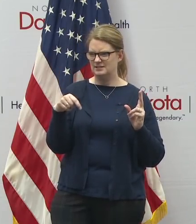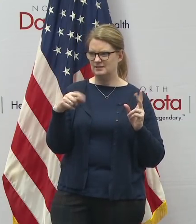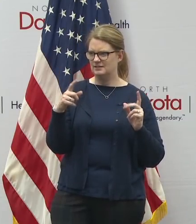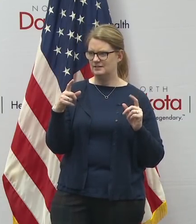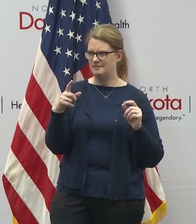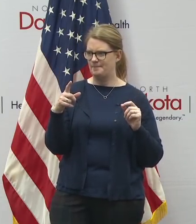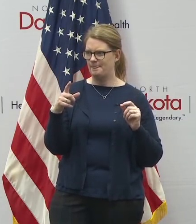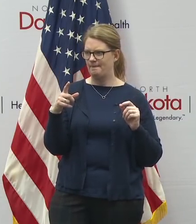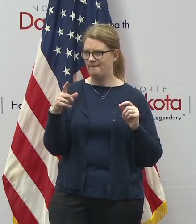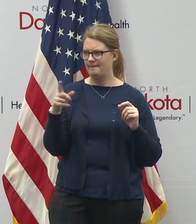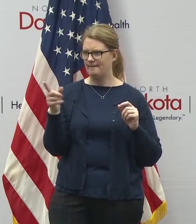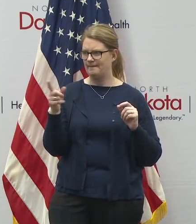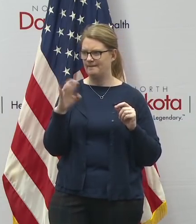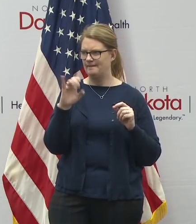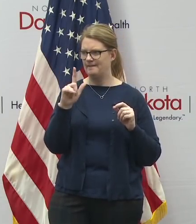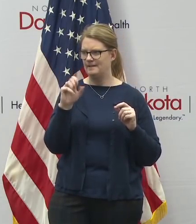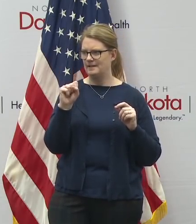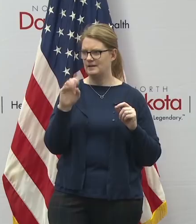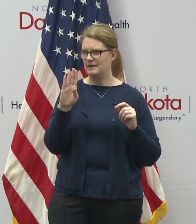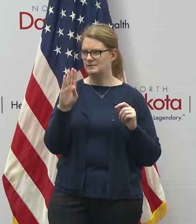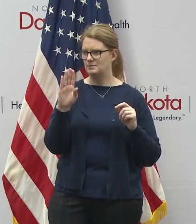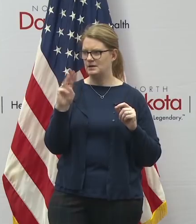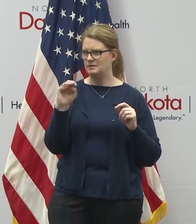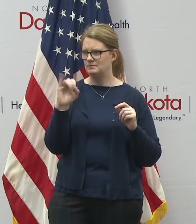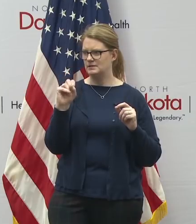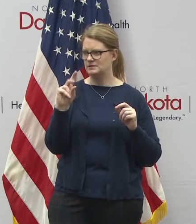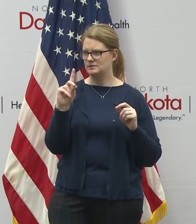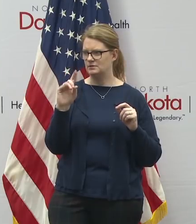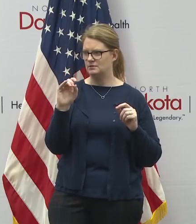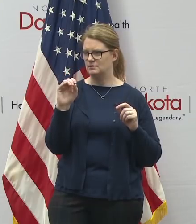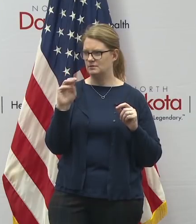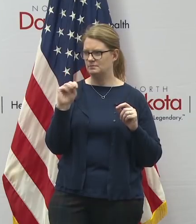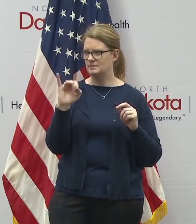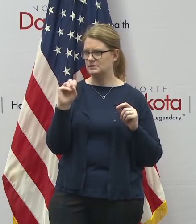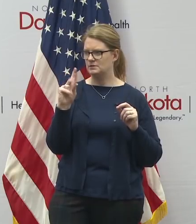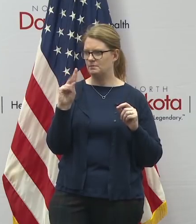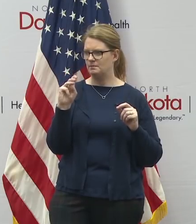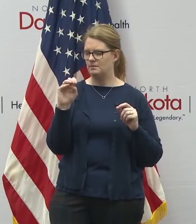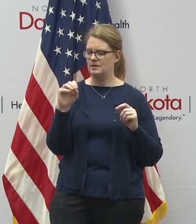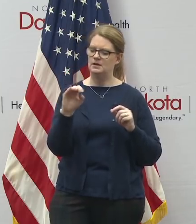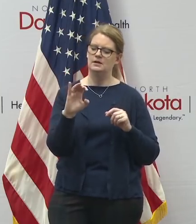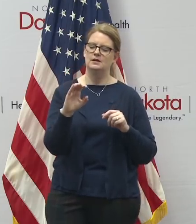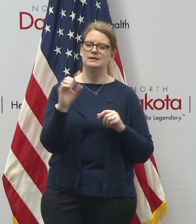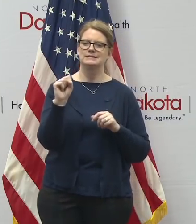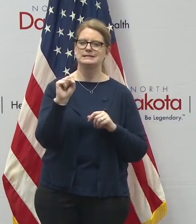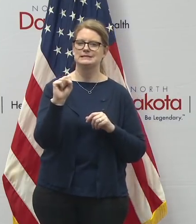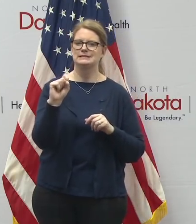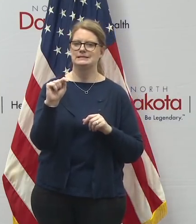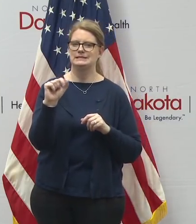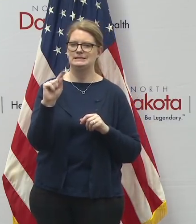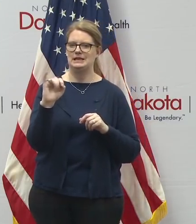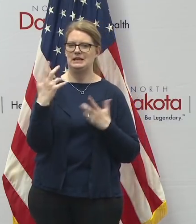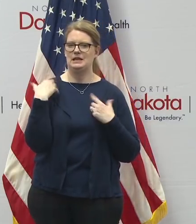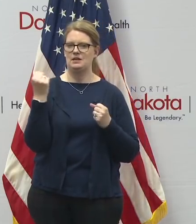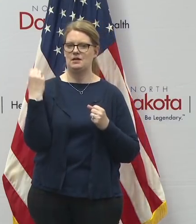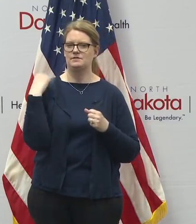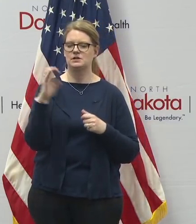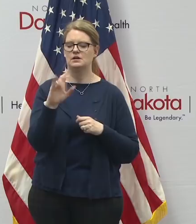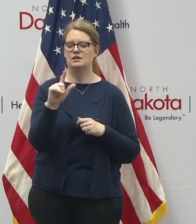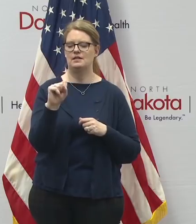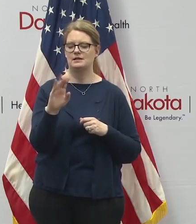a Class B misdemeanor, $1,500 fine. State Health Officer Mylyn Tufte says Class